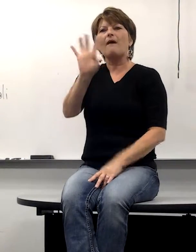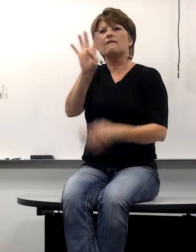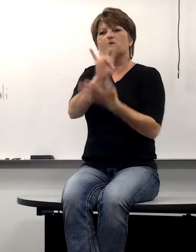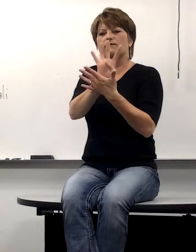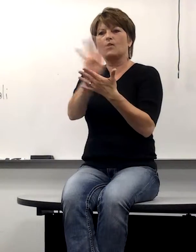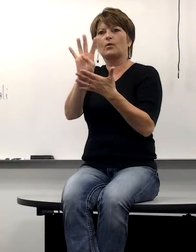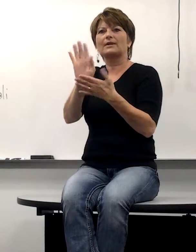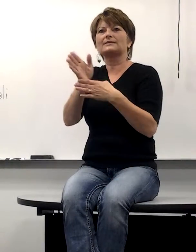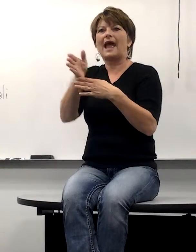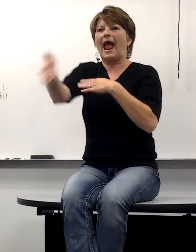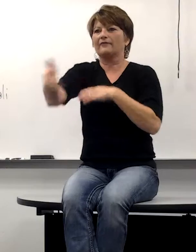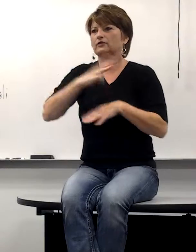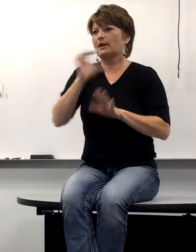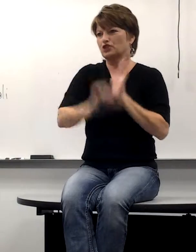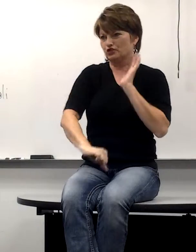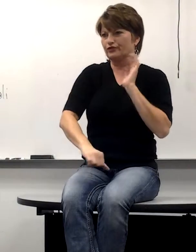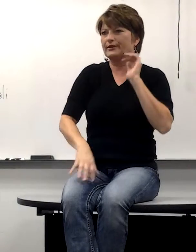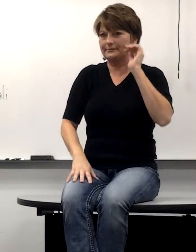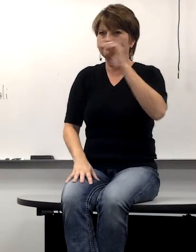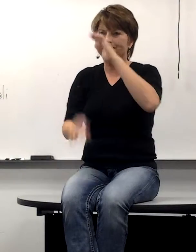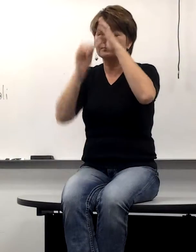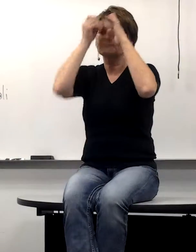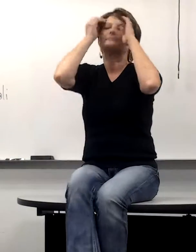So my first chemo treatment,